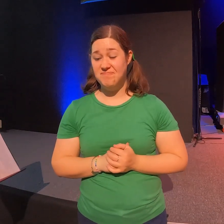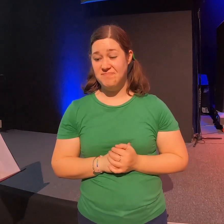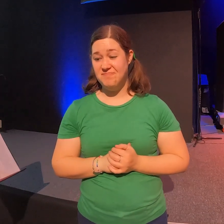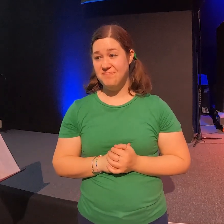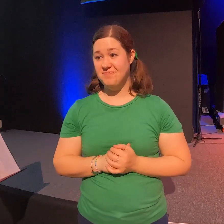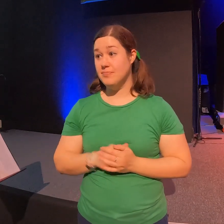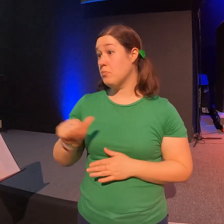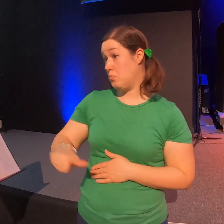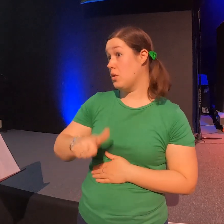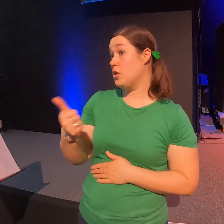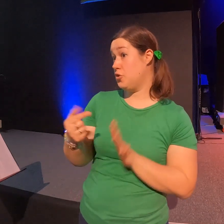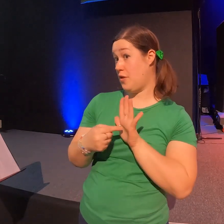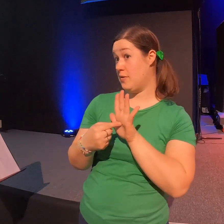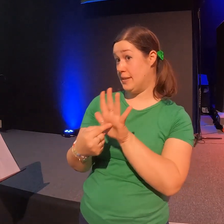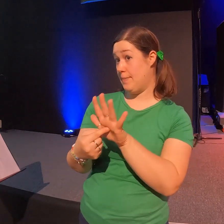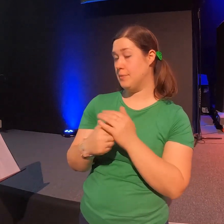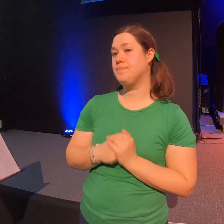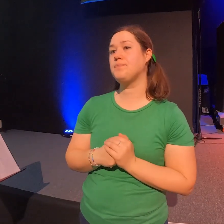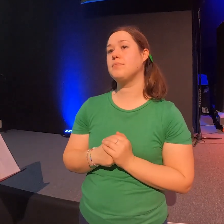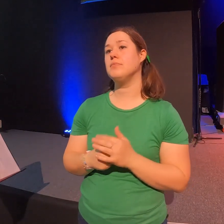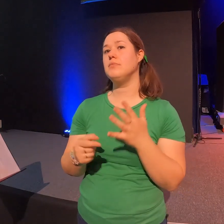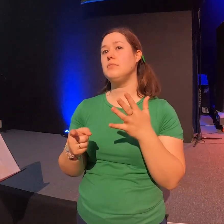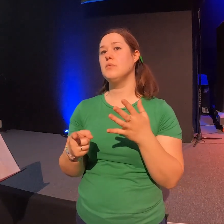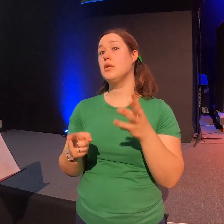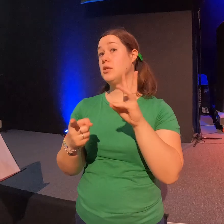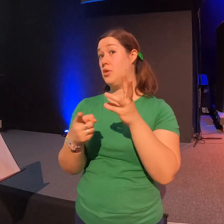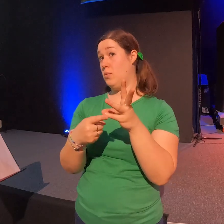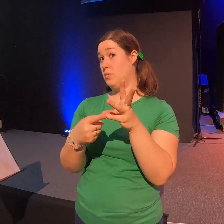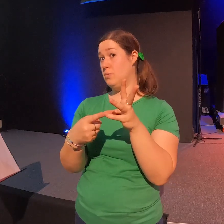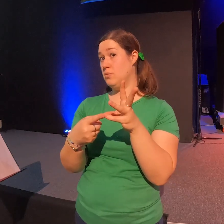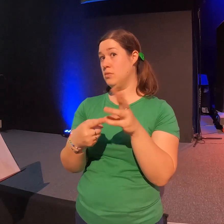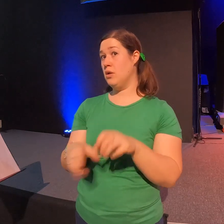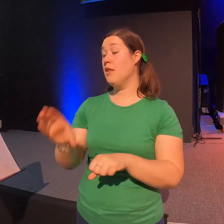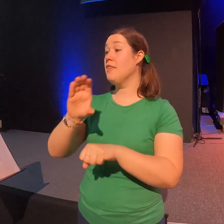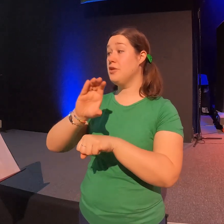Here's another one. Churchgoers, they will comfort you.